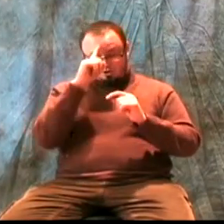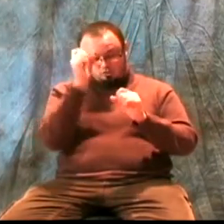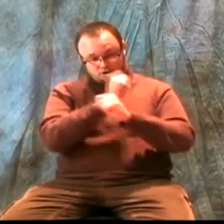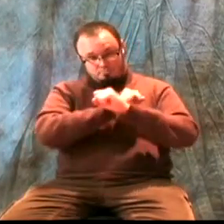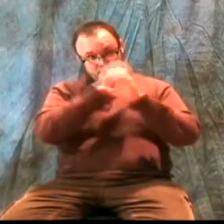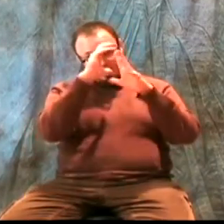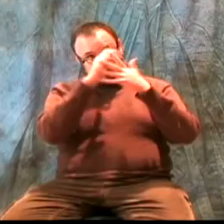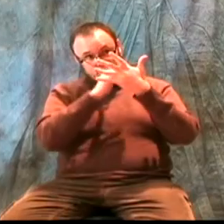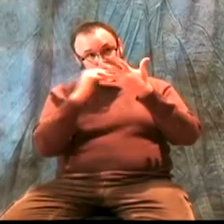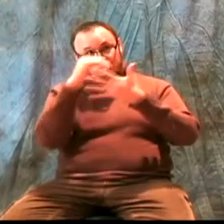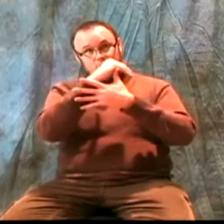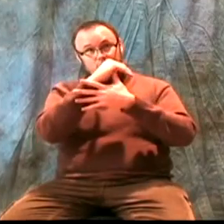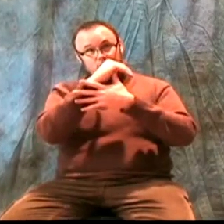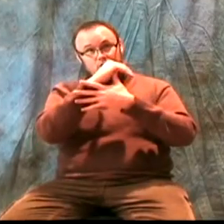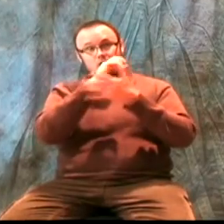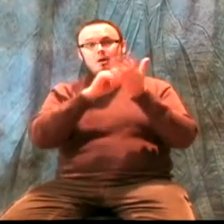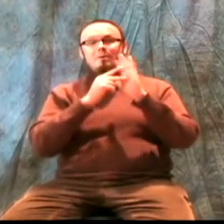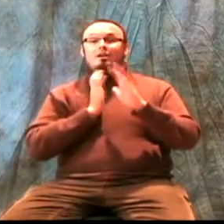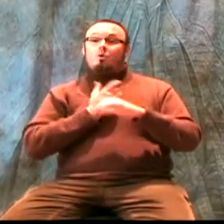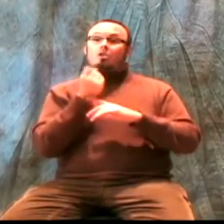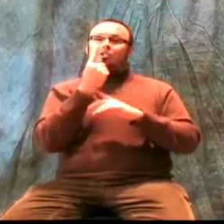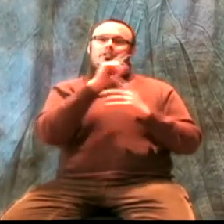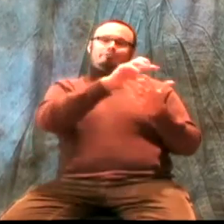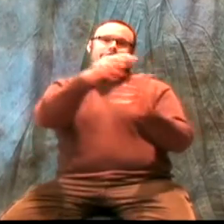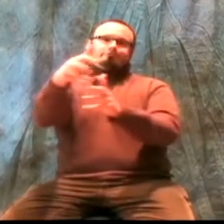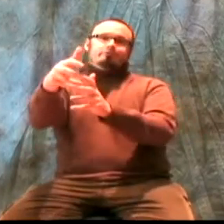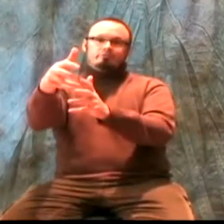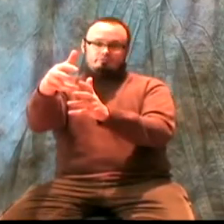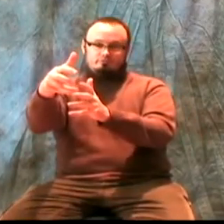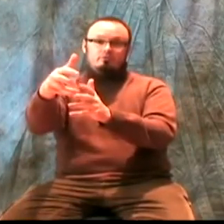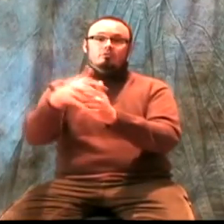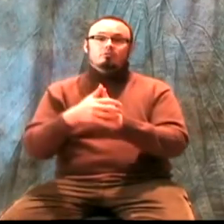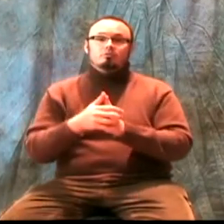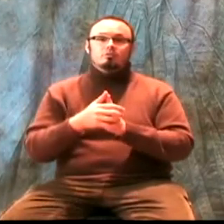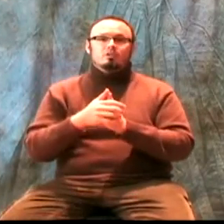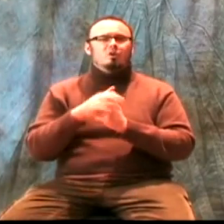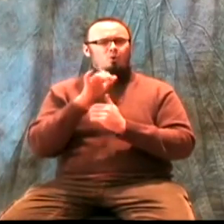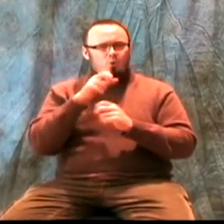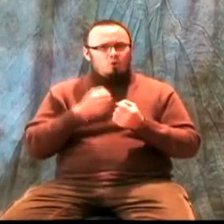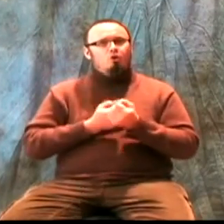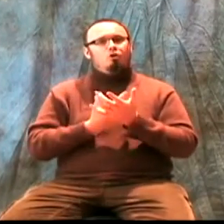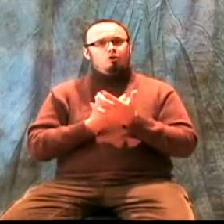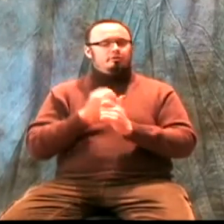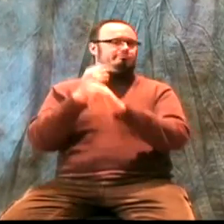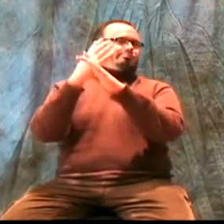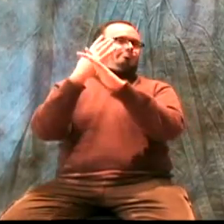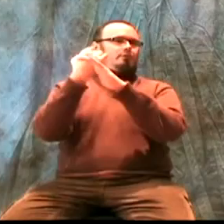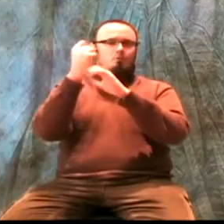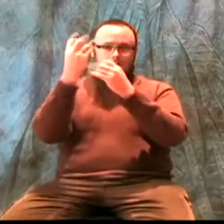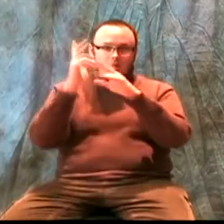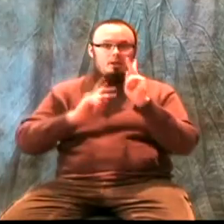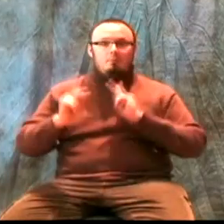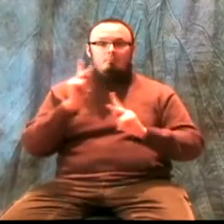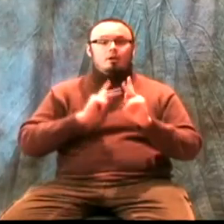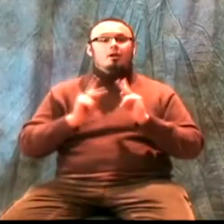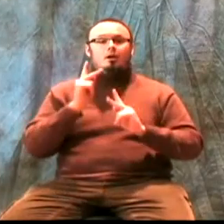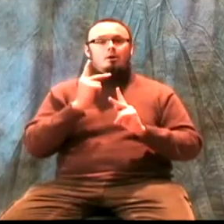levels, we are distorting our understanding. This causes quite an obstacle for many to a true understanding